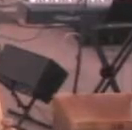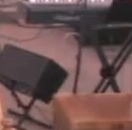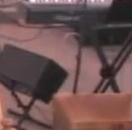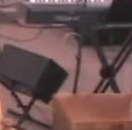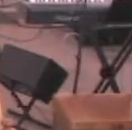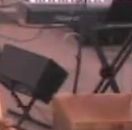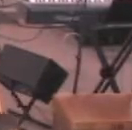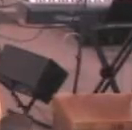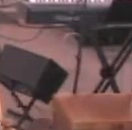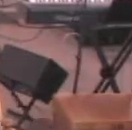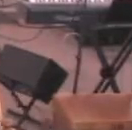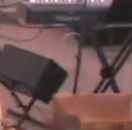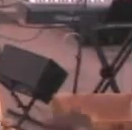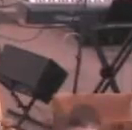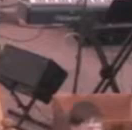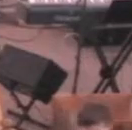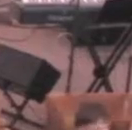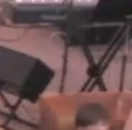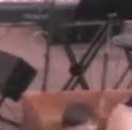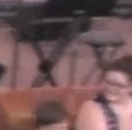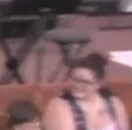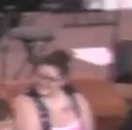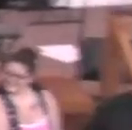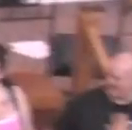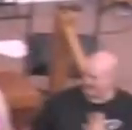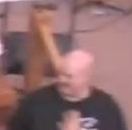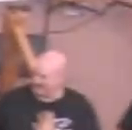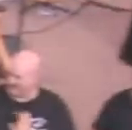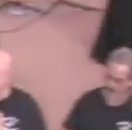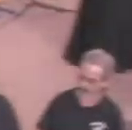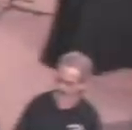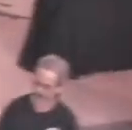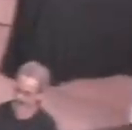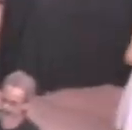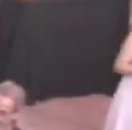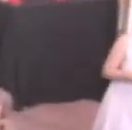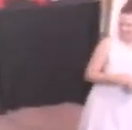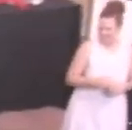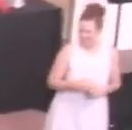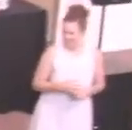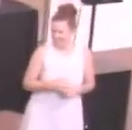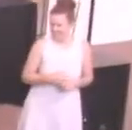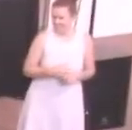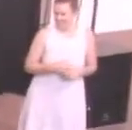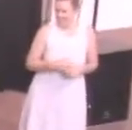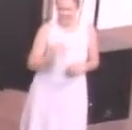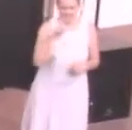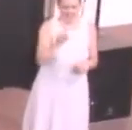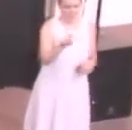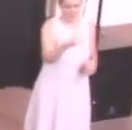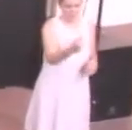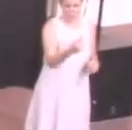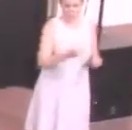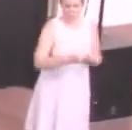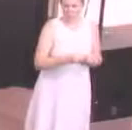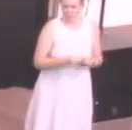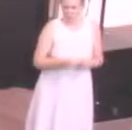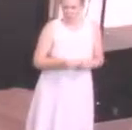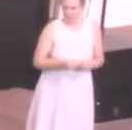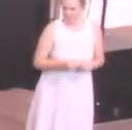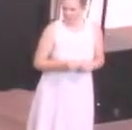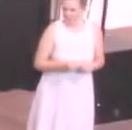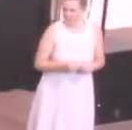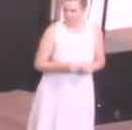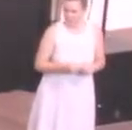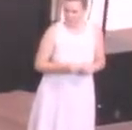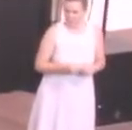Yes. He's like, I'm good at it. No. Put your hand in the middle of his chest. We need one more. We need one.